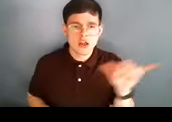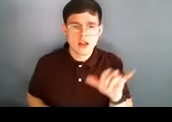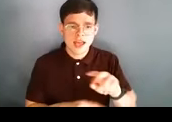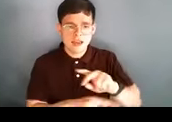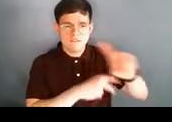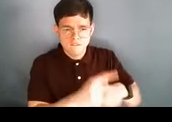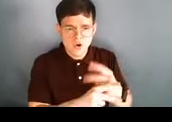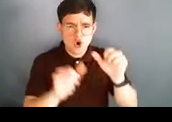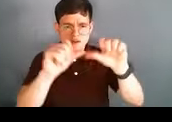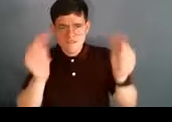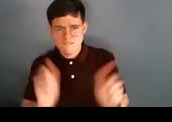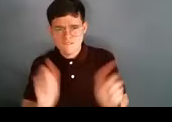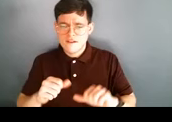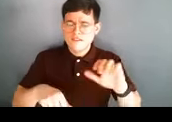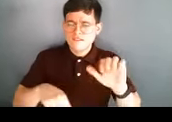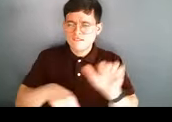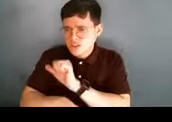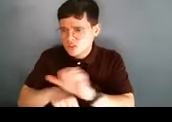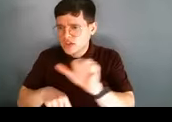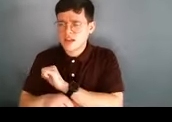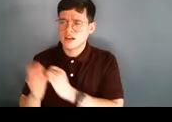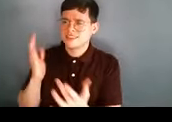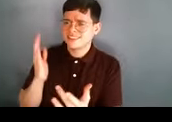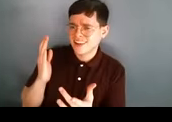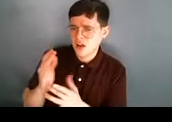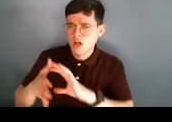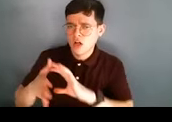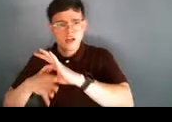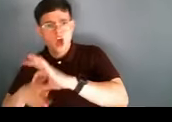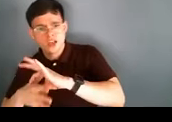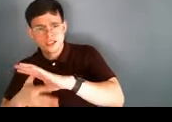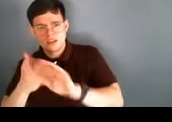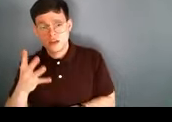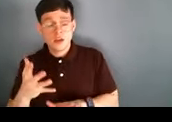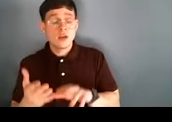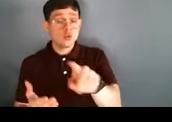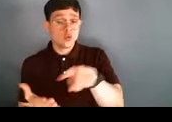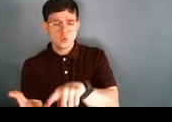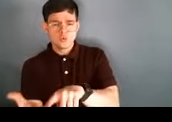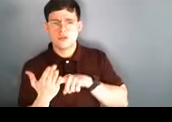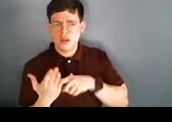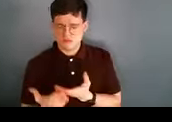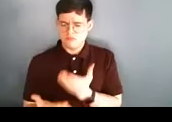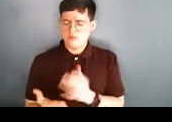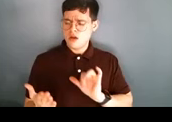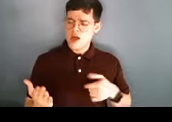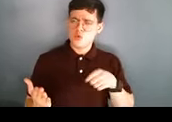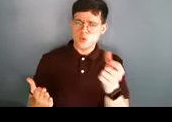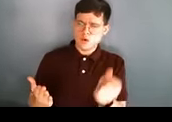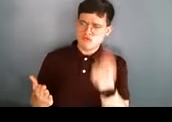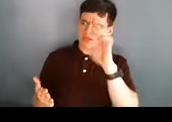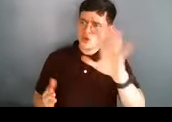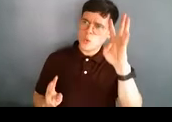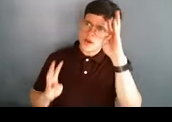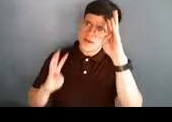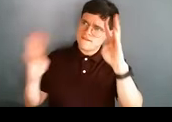function, content, or technicality. So this is really a place for you to tell us how you understand innovation in your